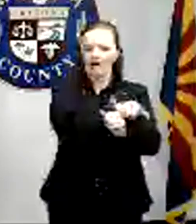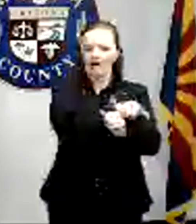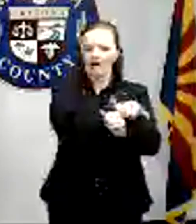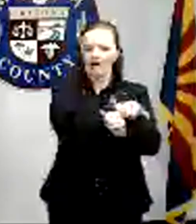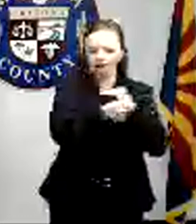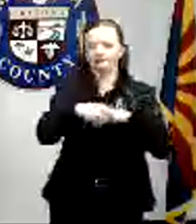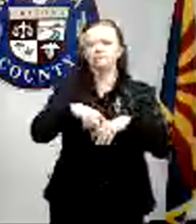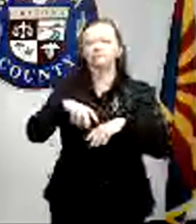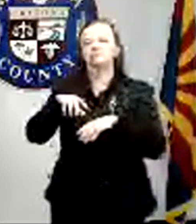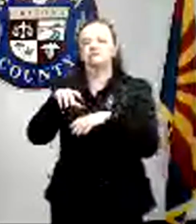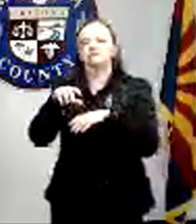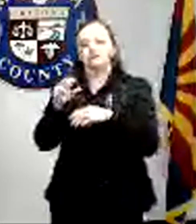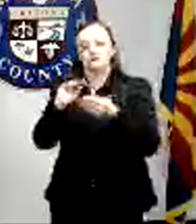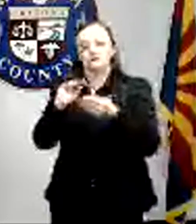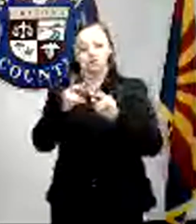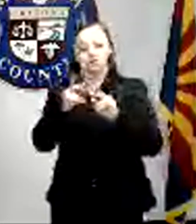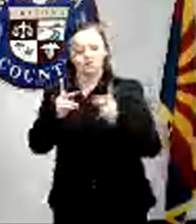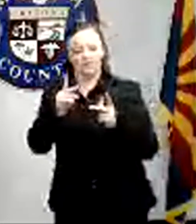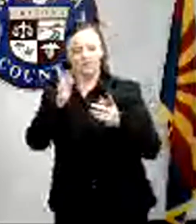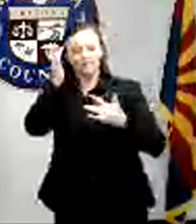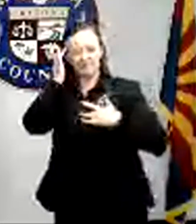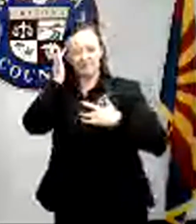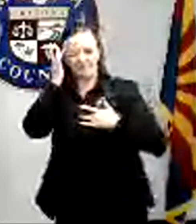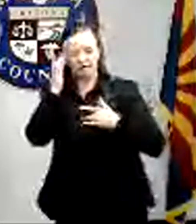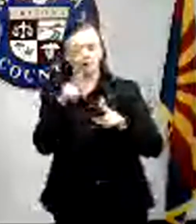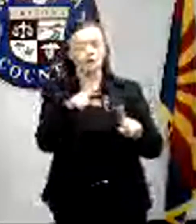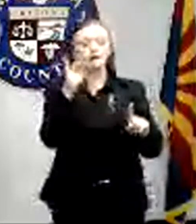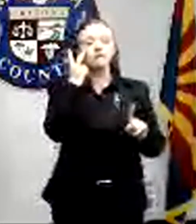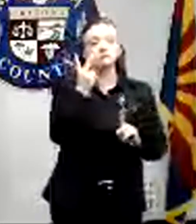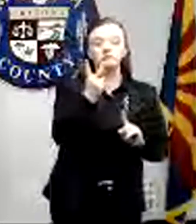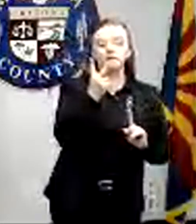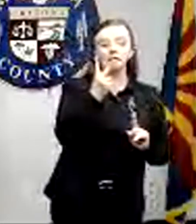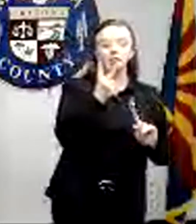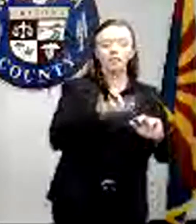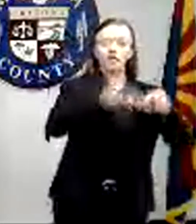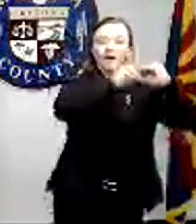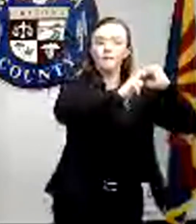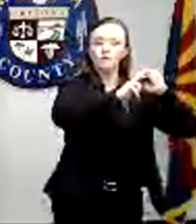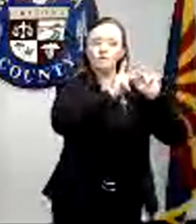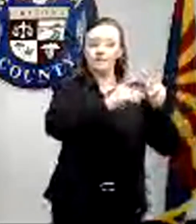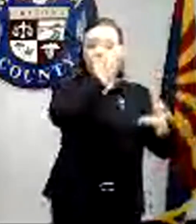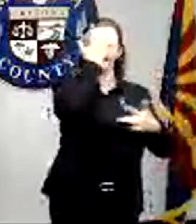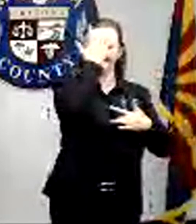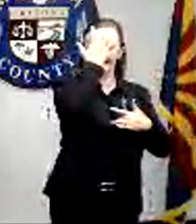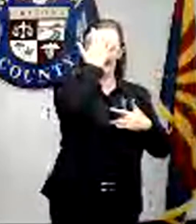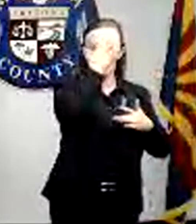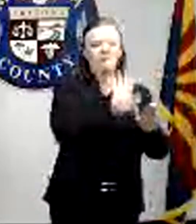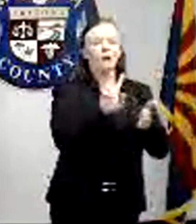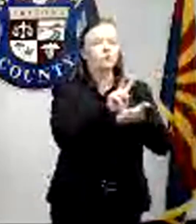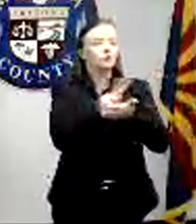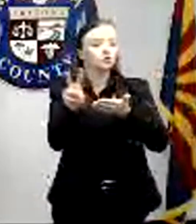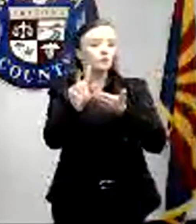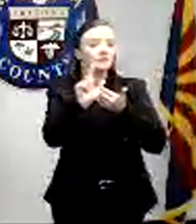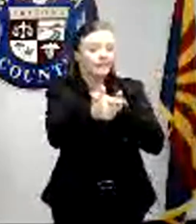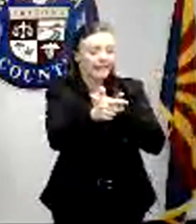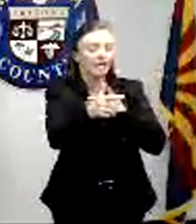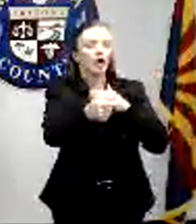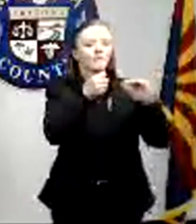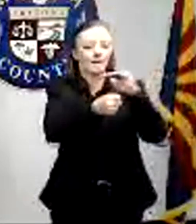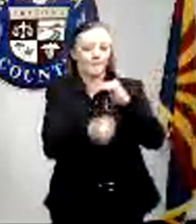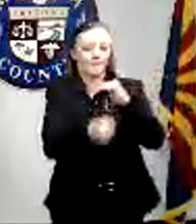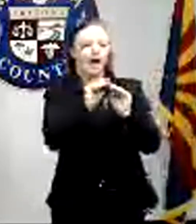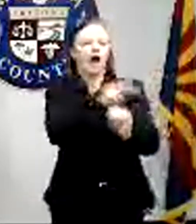we always know that when we see a rise in cases, about 2 weeks later, we're going to see a rise in hospitalizations. And